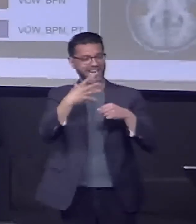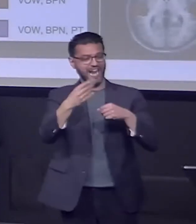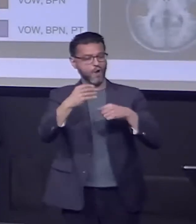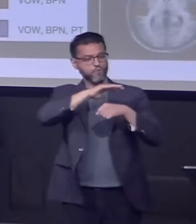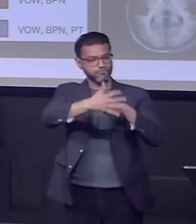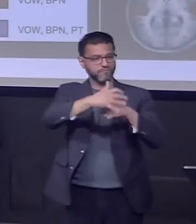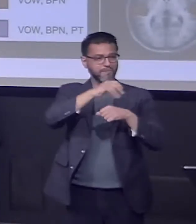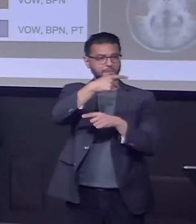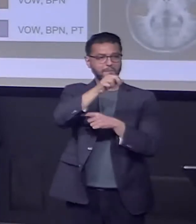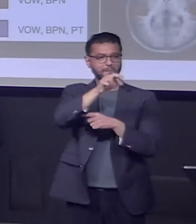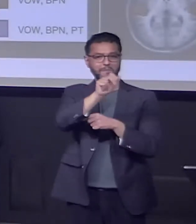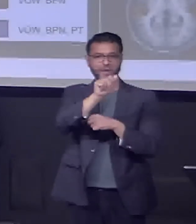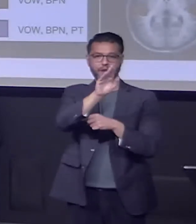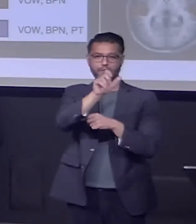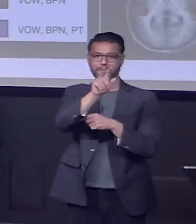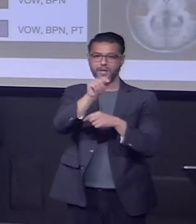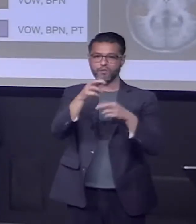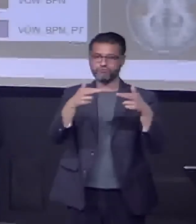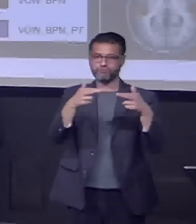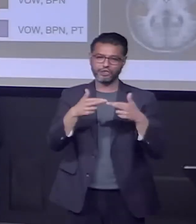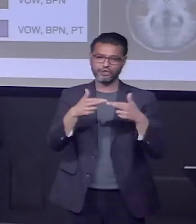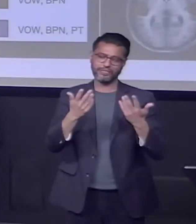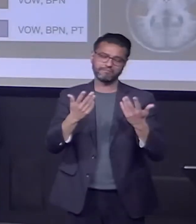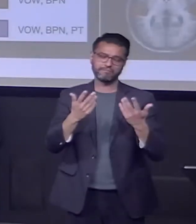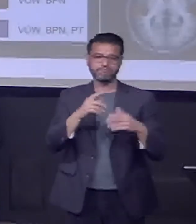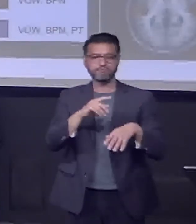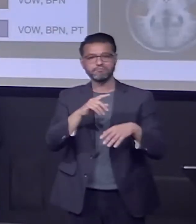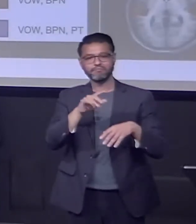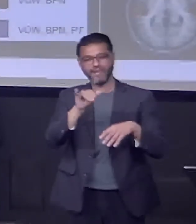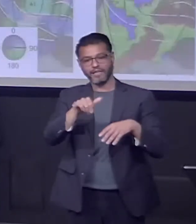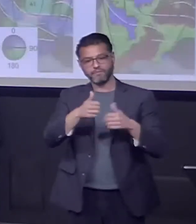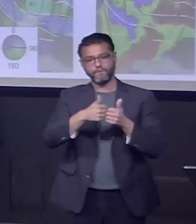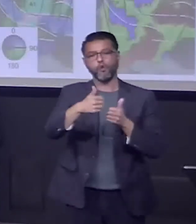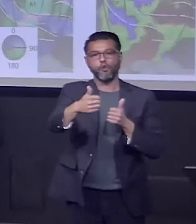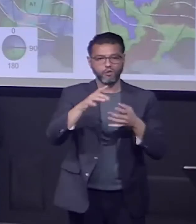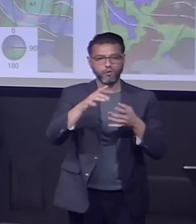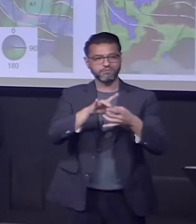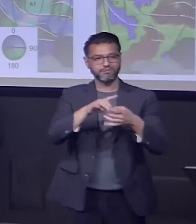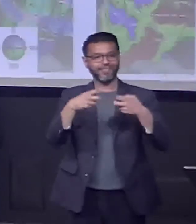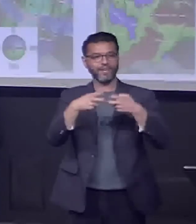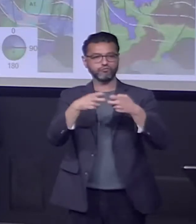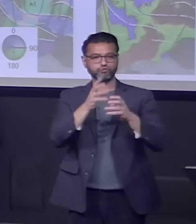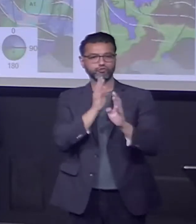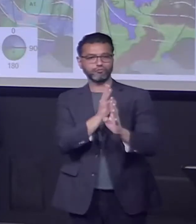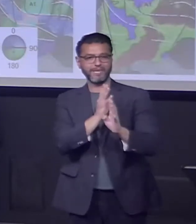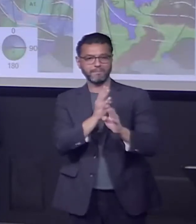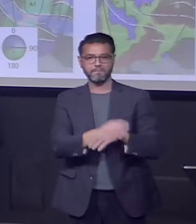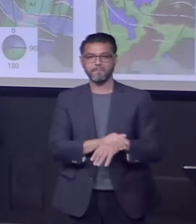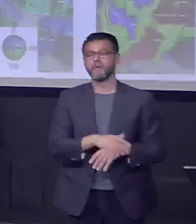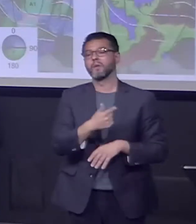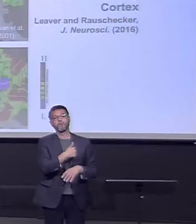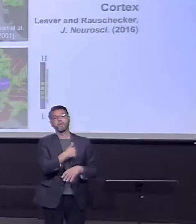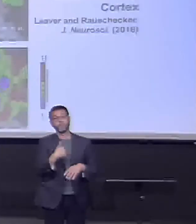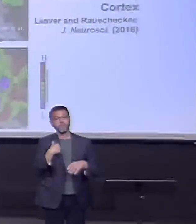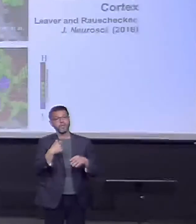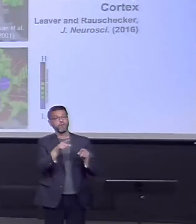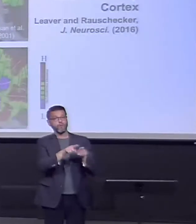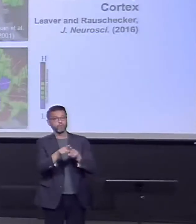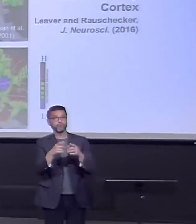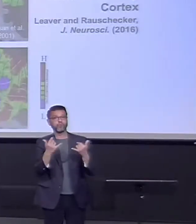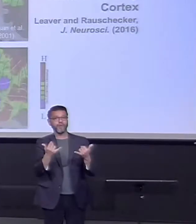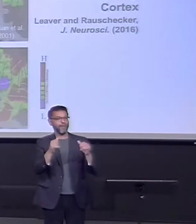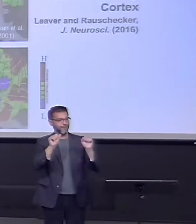parabelt regions, which are pretty far along the ventral stream. And so we can also now